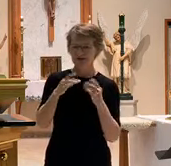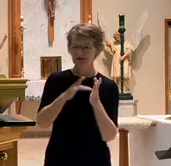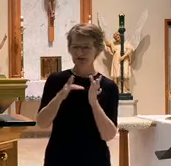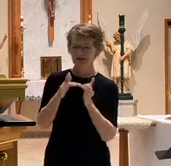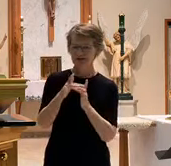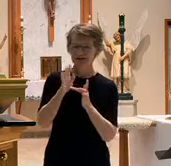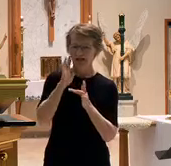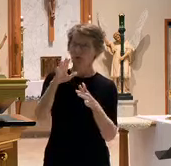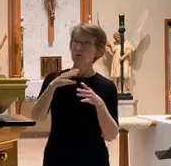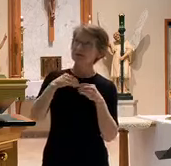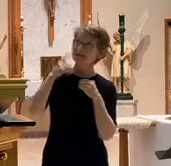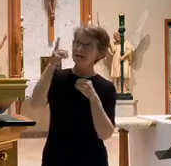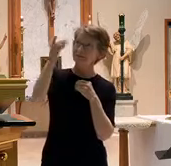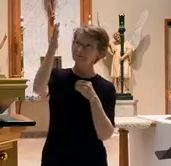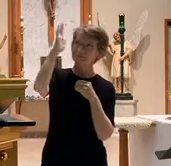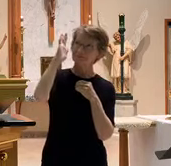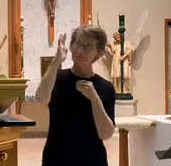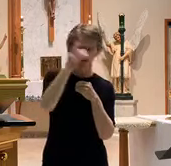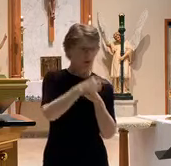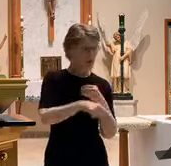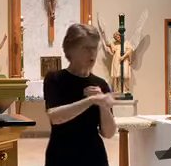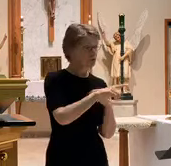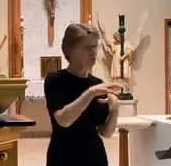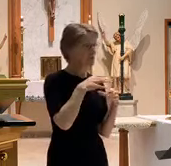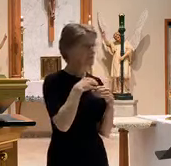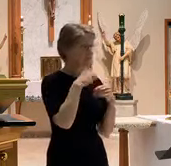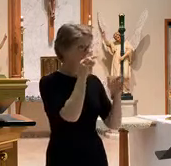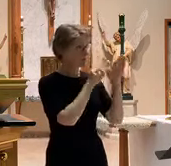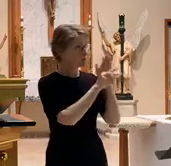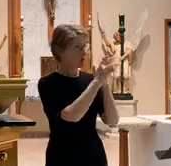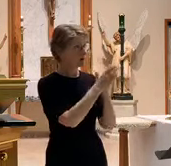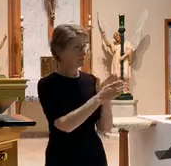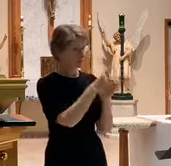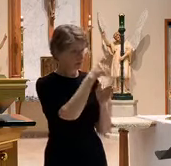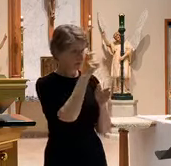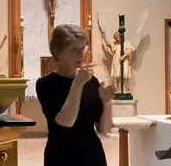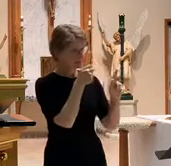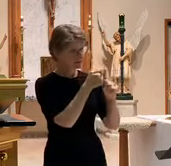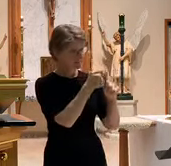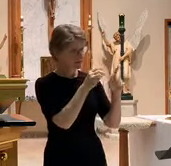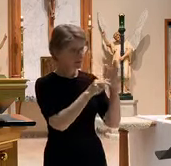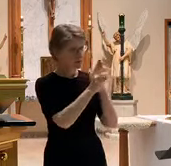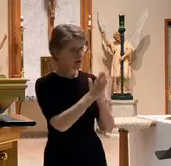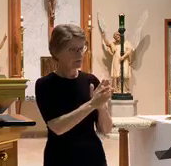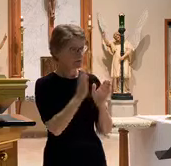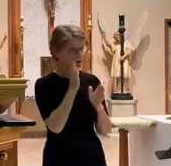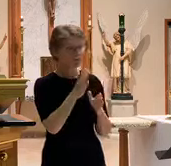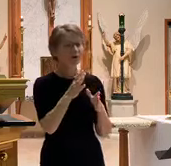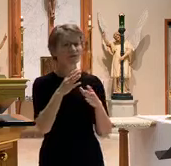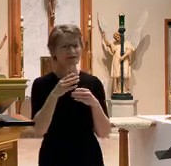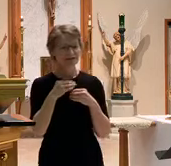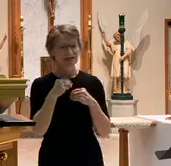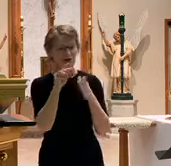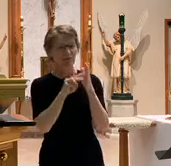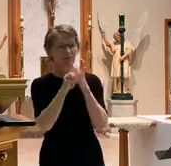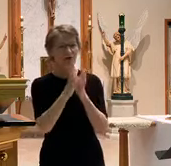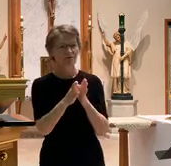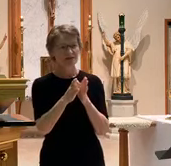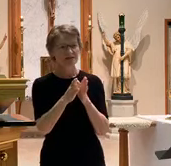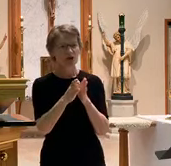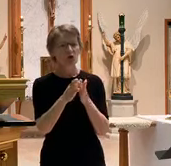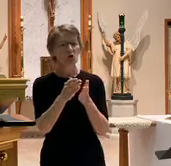me. Whoever receives a prophet because he is a prophet will receive a prophet's